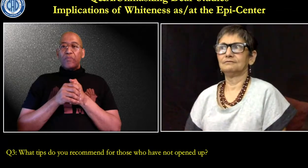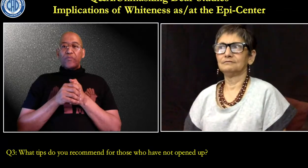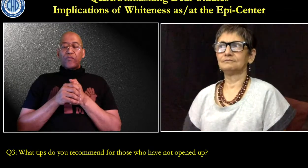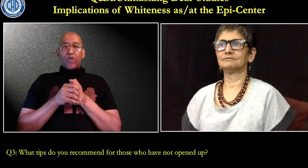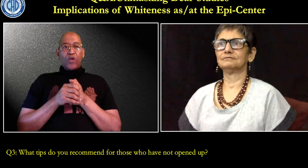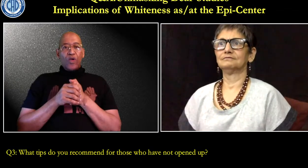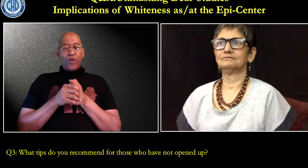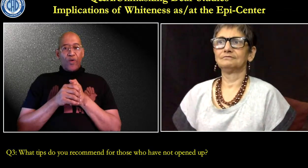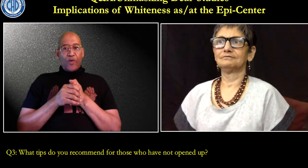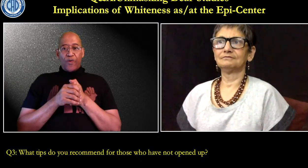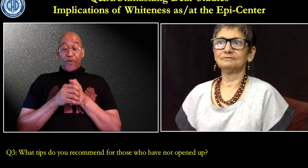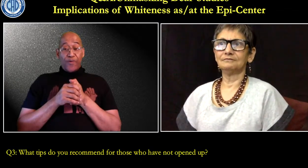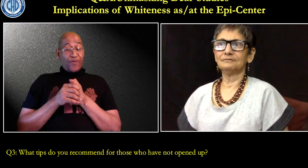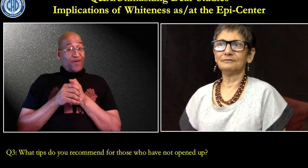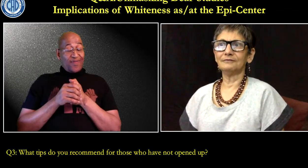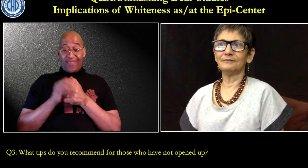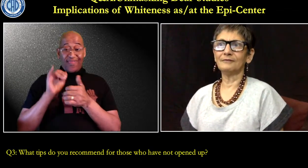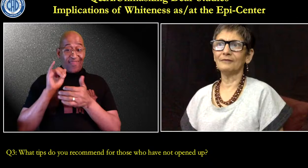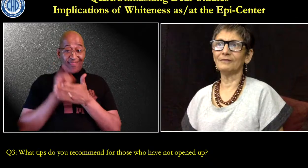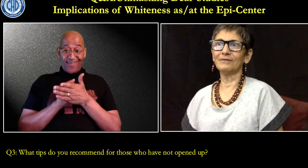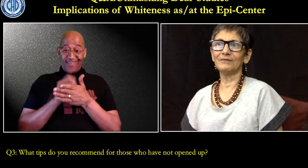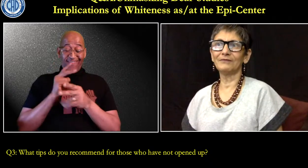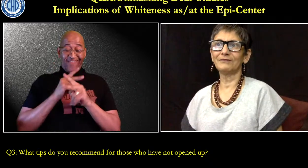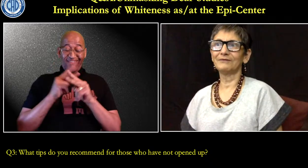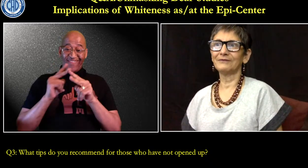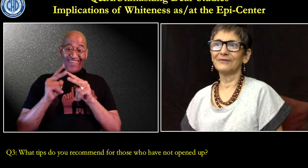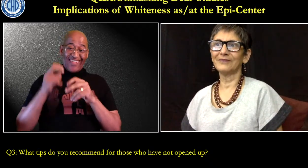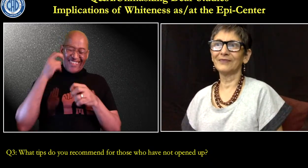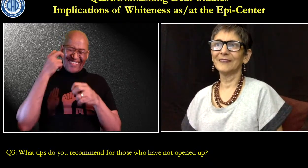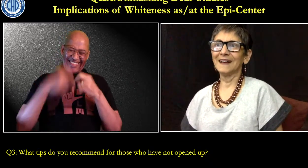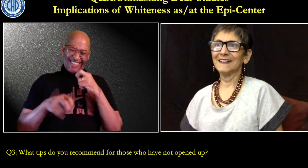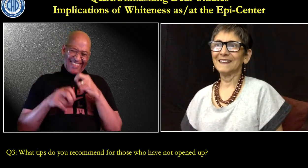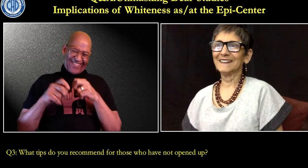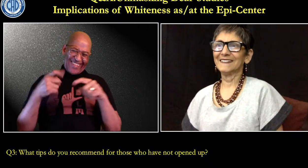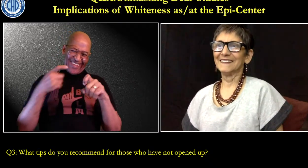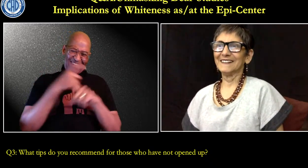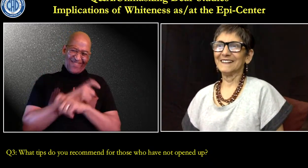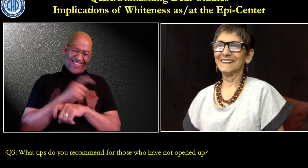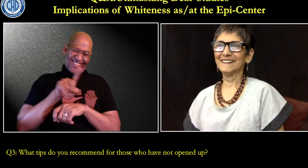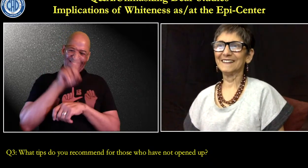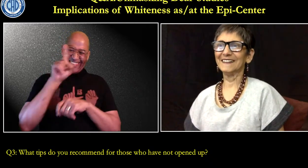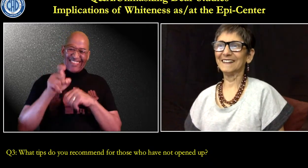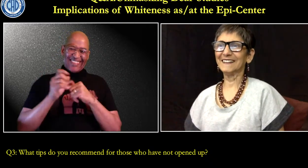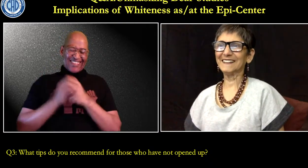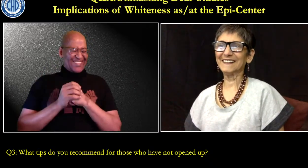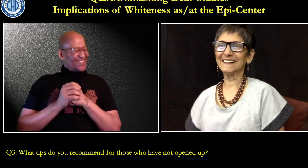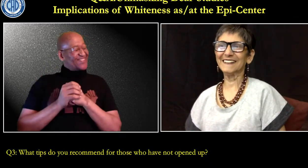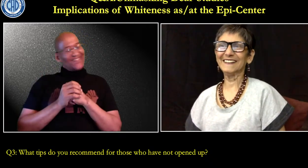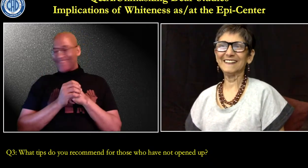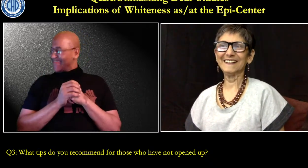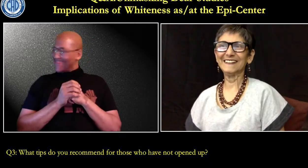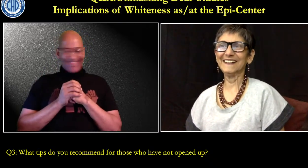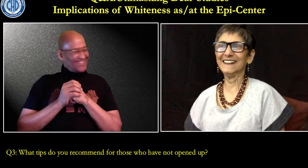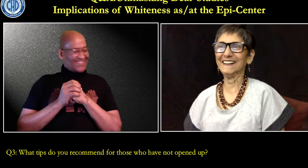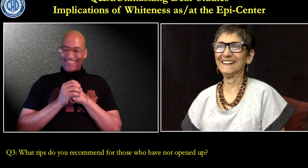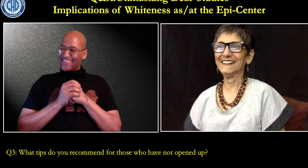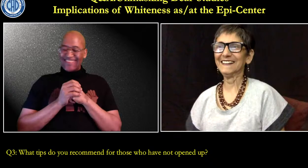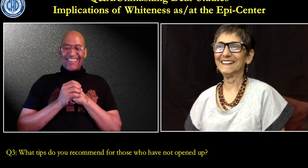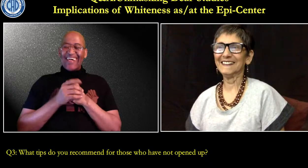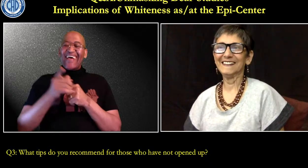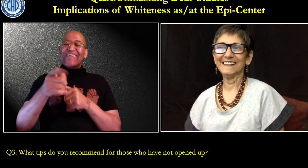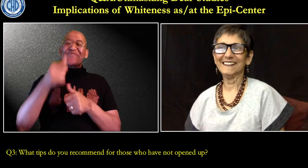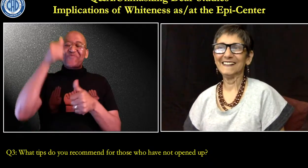expressed or opened up? That's really tough and